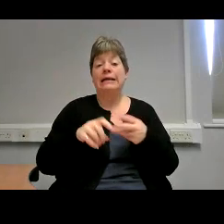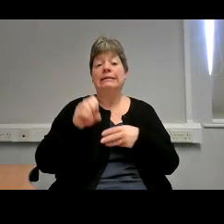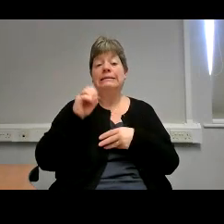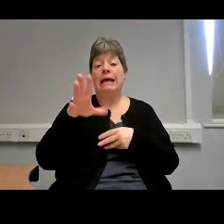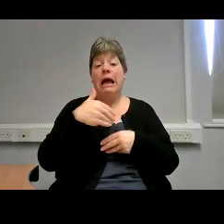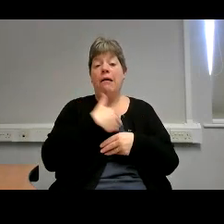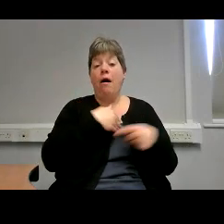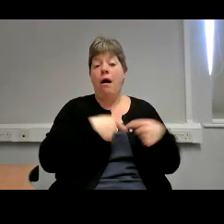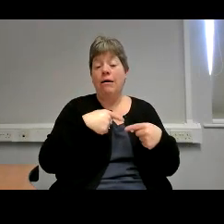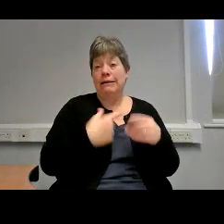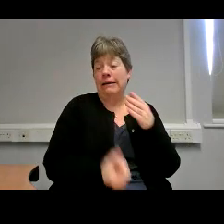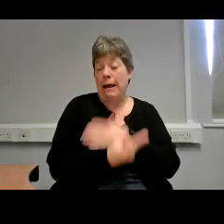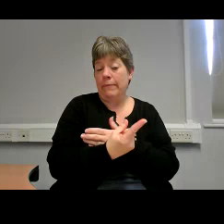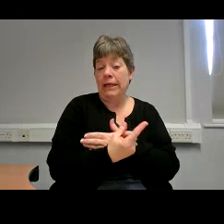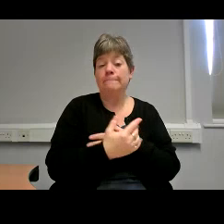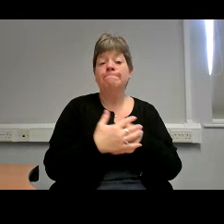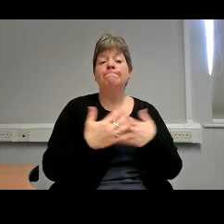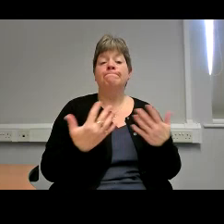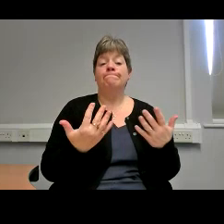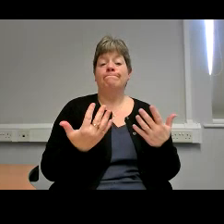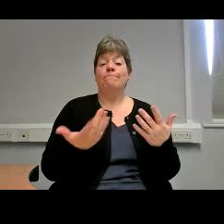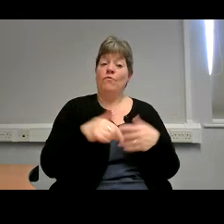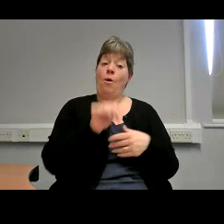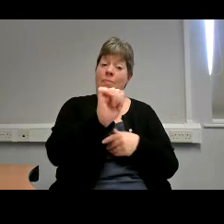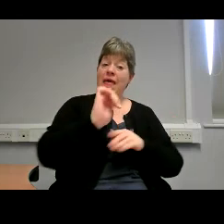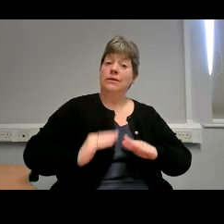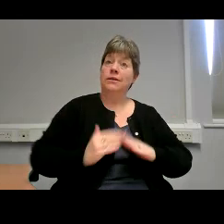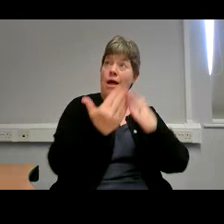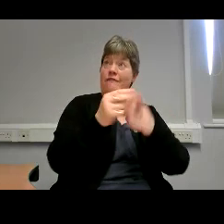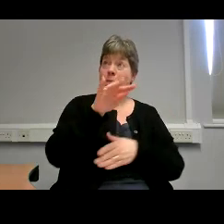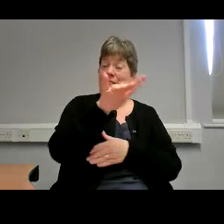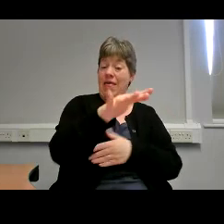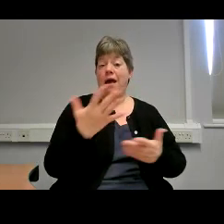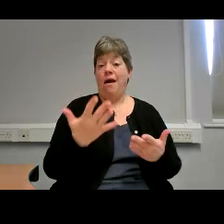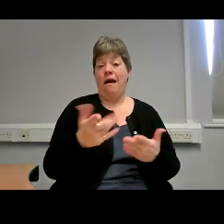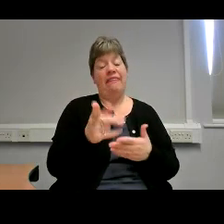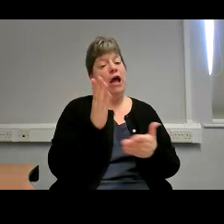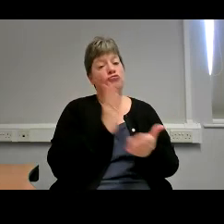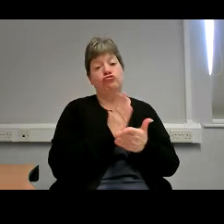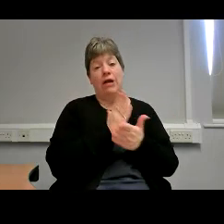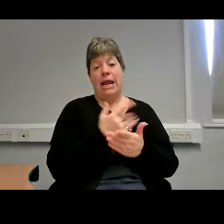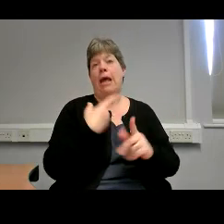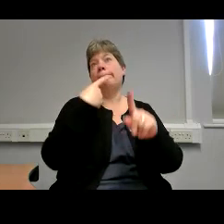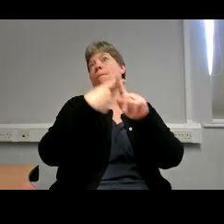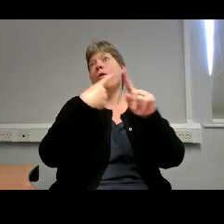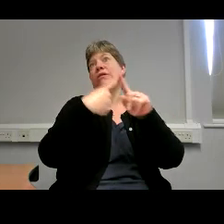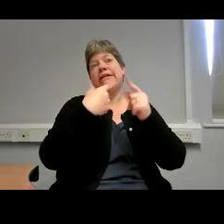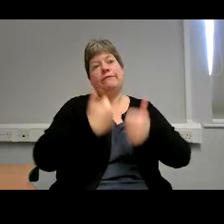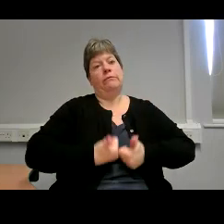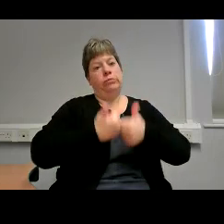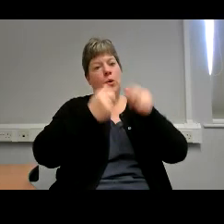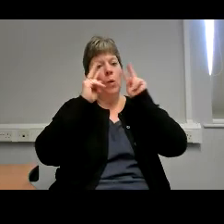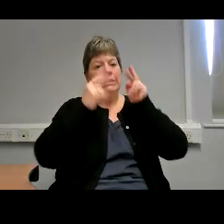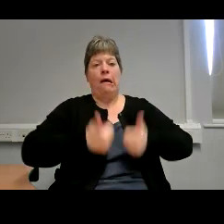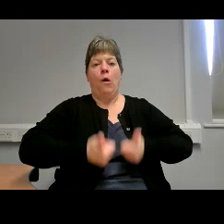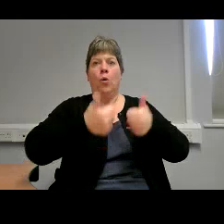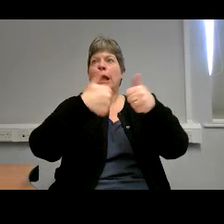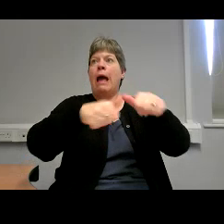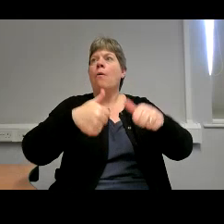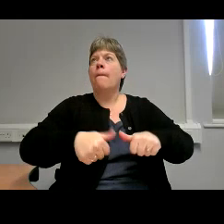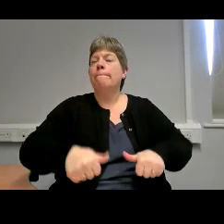infarctions, from that service being in place, which is really, really positive and good to see some outcomes of what